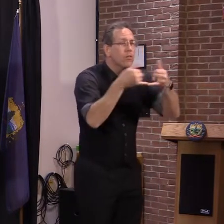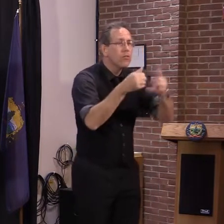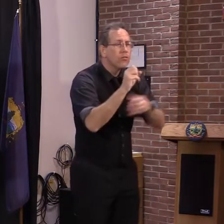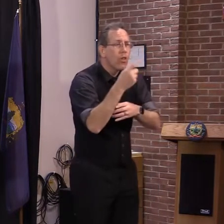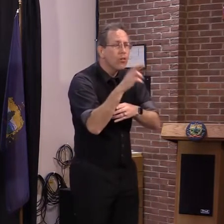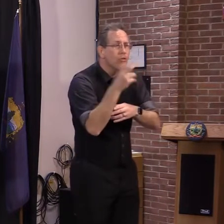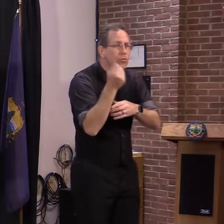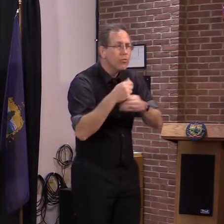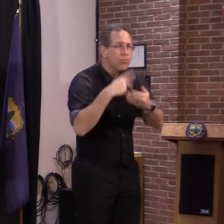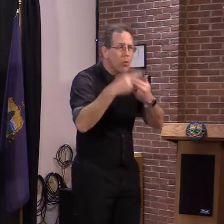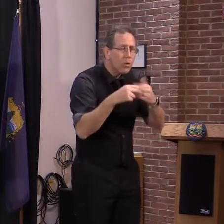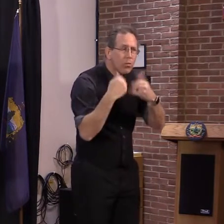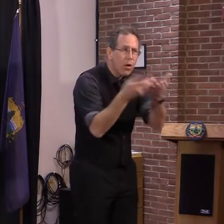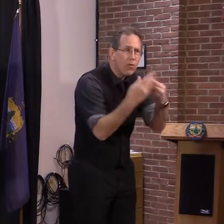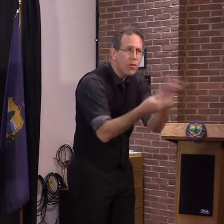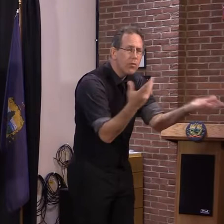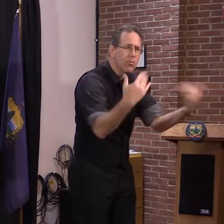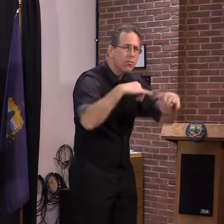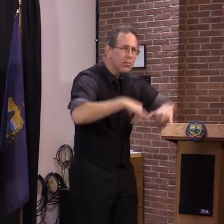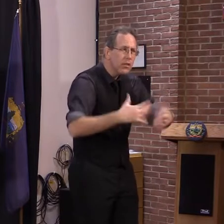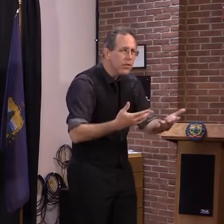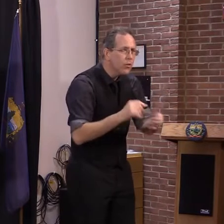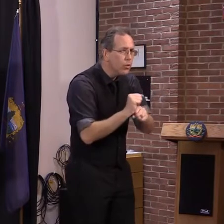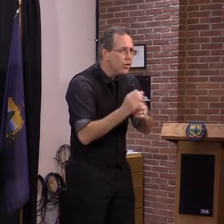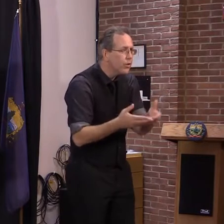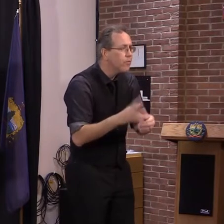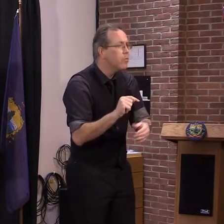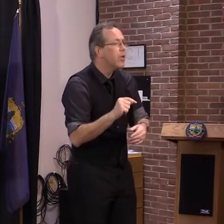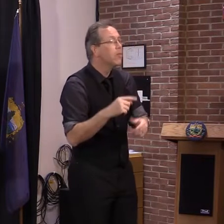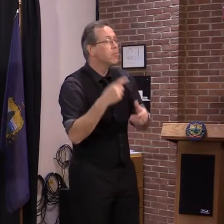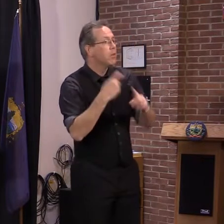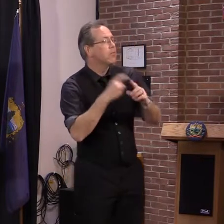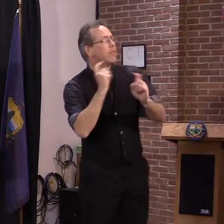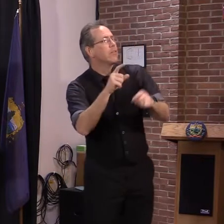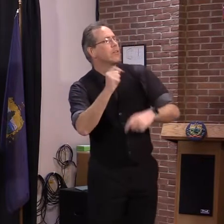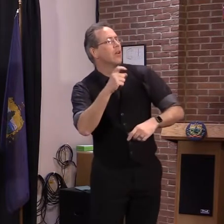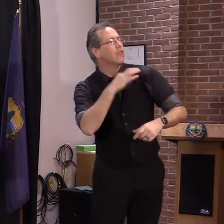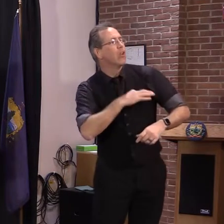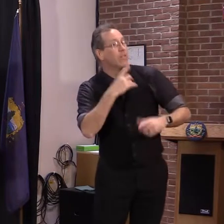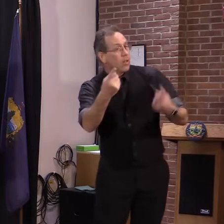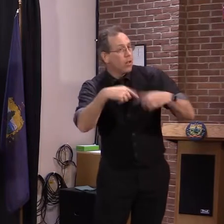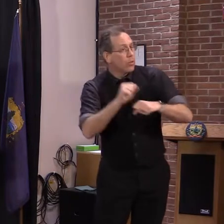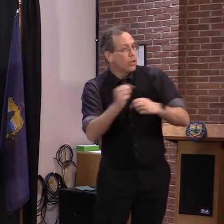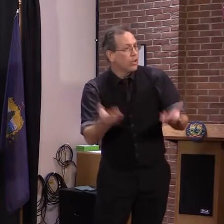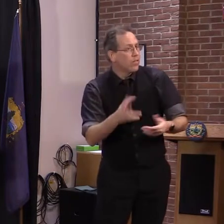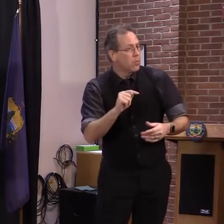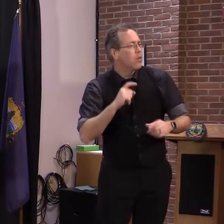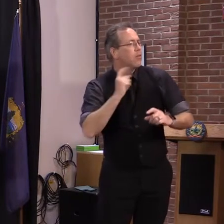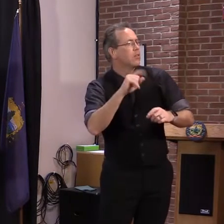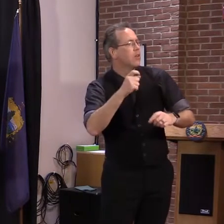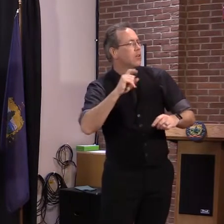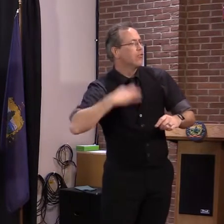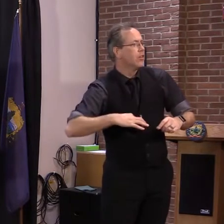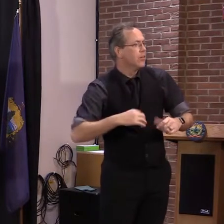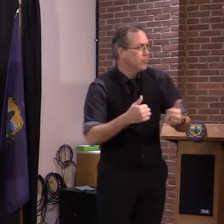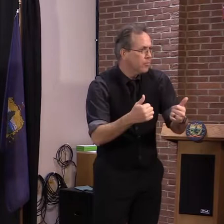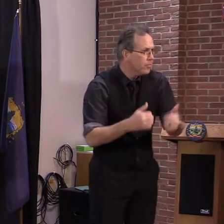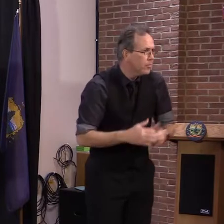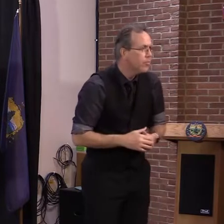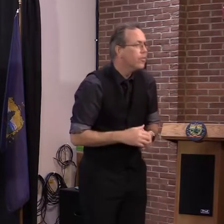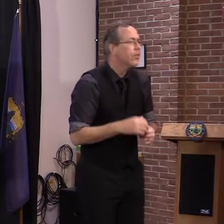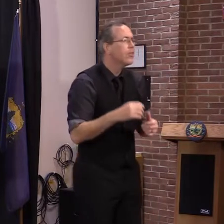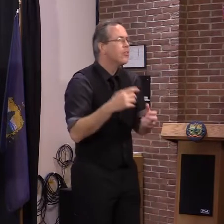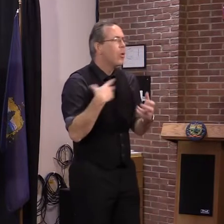in addition to this tax credit to help Vermont recruit, retain, and educate more nurses and reduce Vermont's reliance on traveling